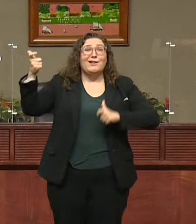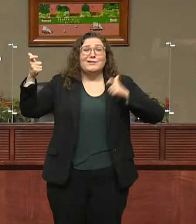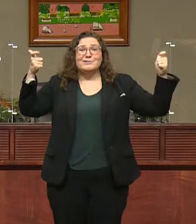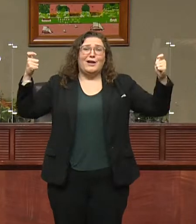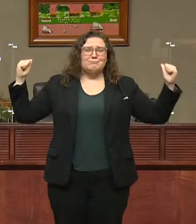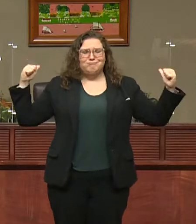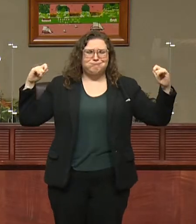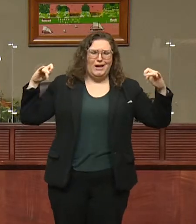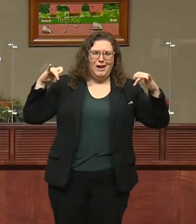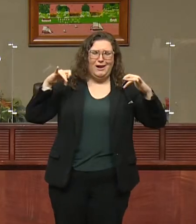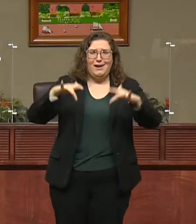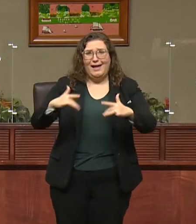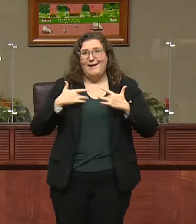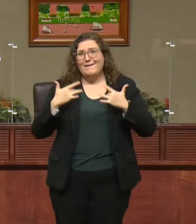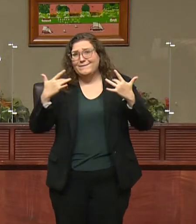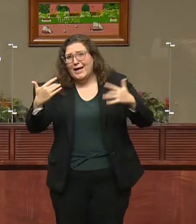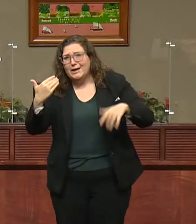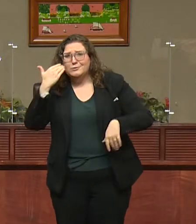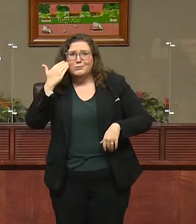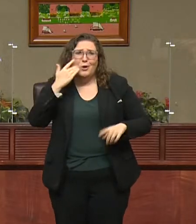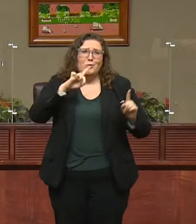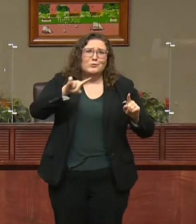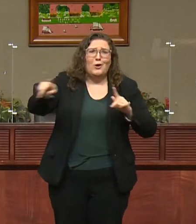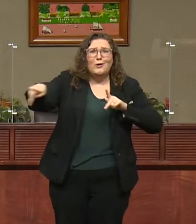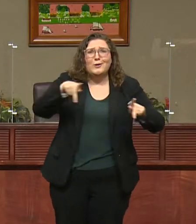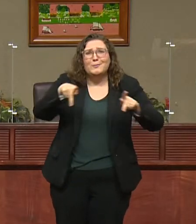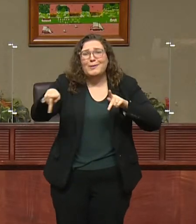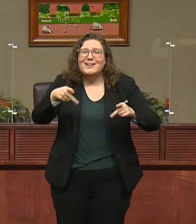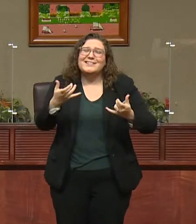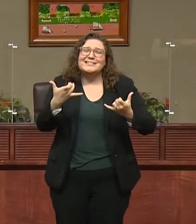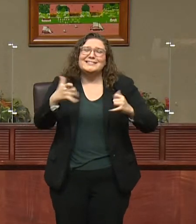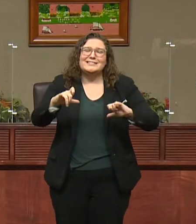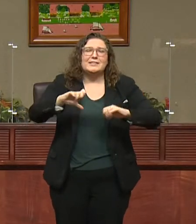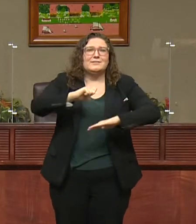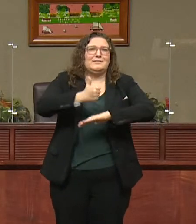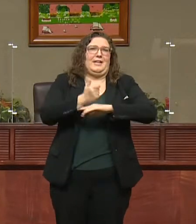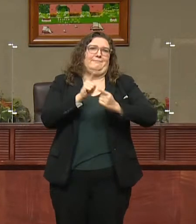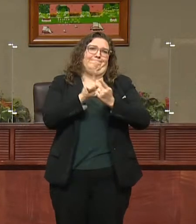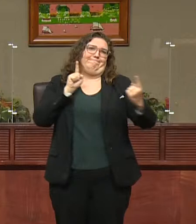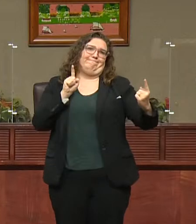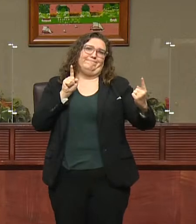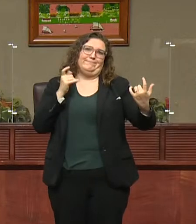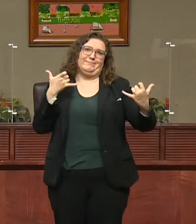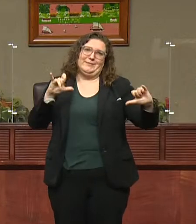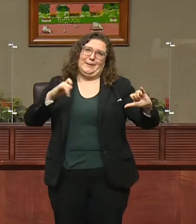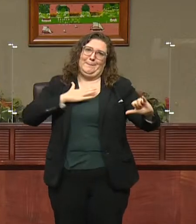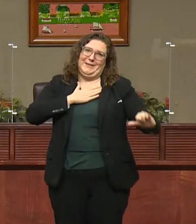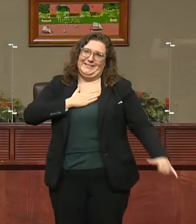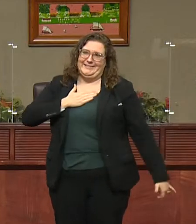and if you attend an event such as this, please continue physical distancing where possible.